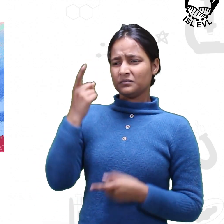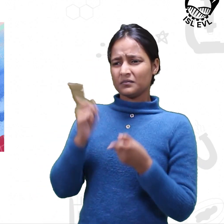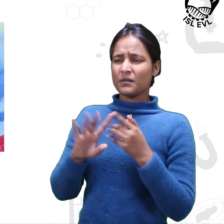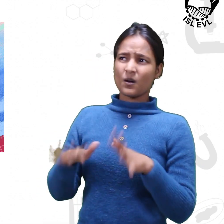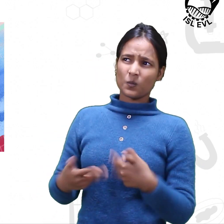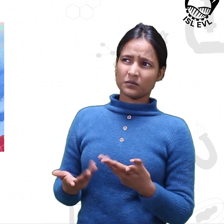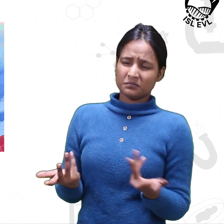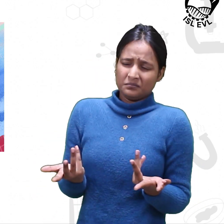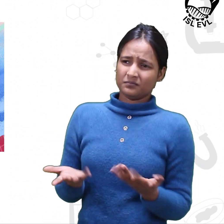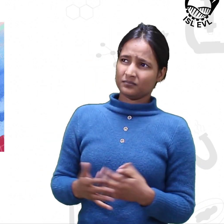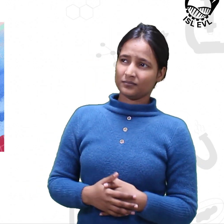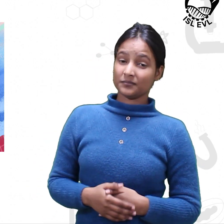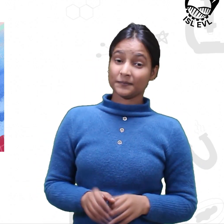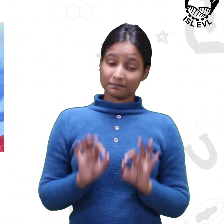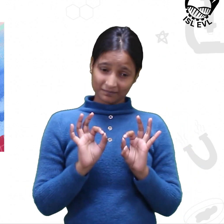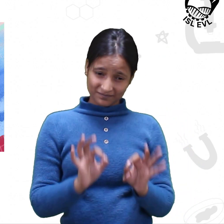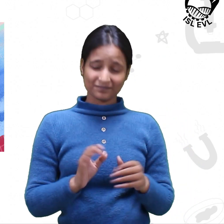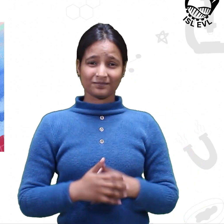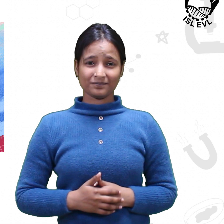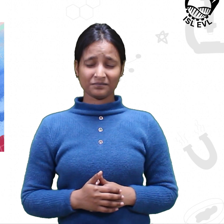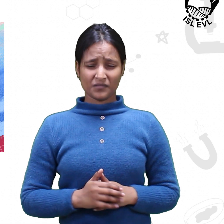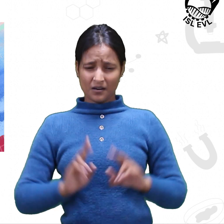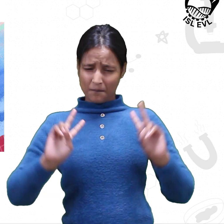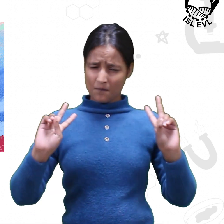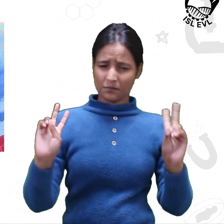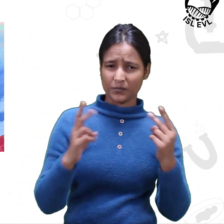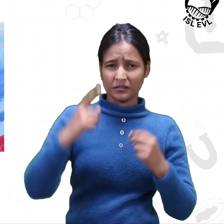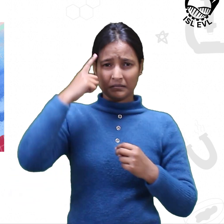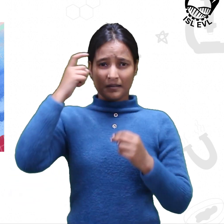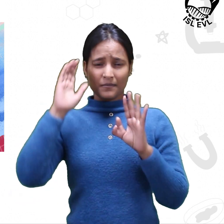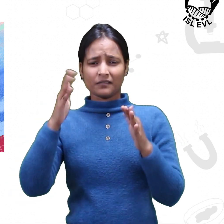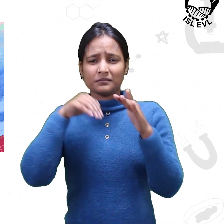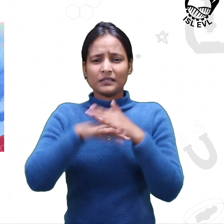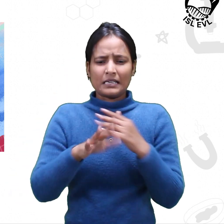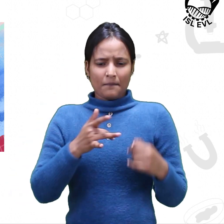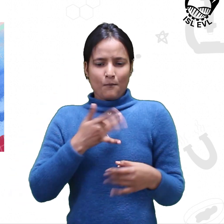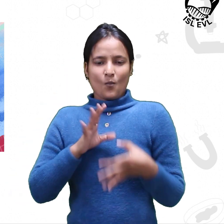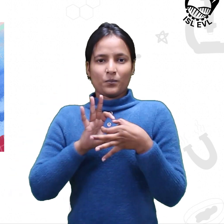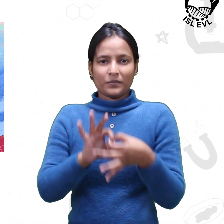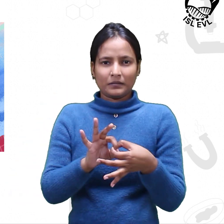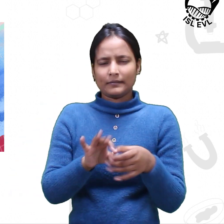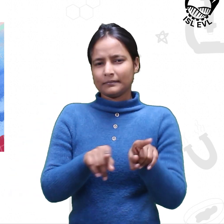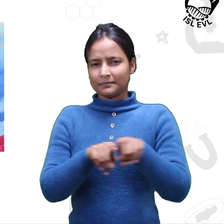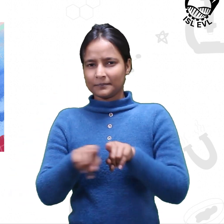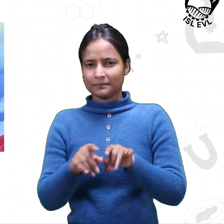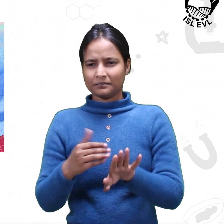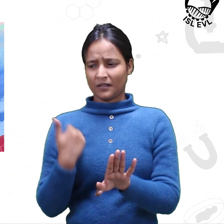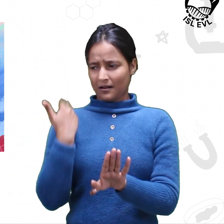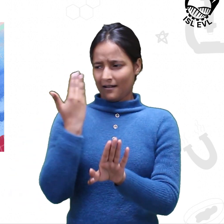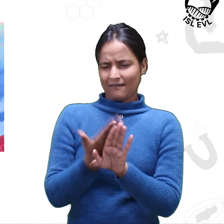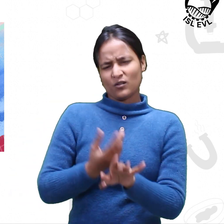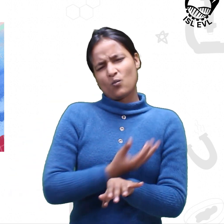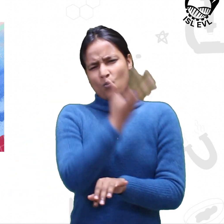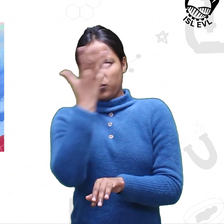happens. It's possible bizarre dreams have more emotions involved. Like in our regular waking life, we